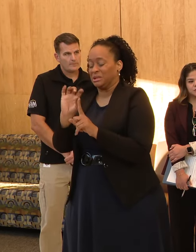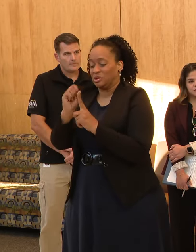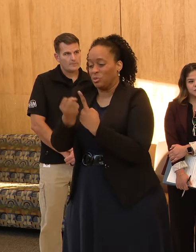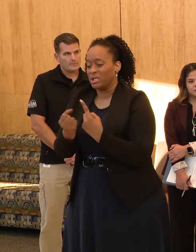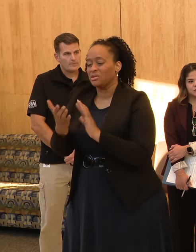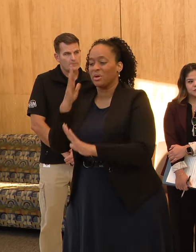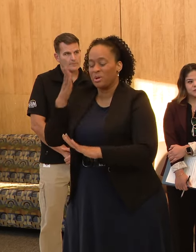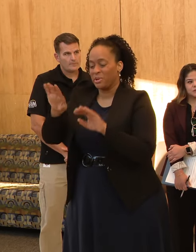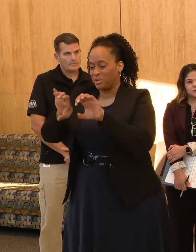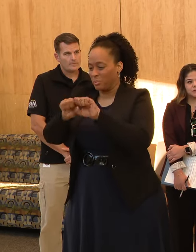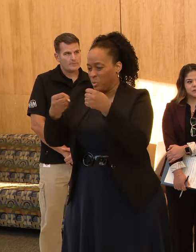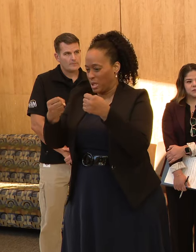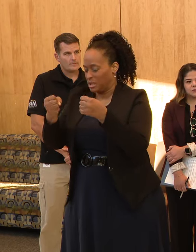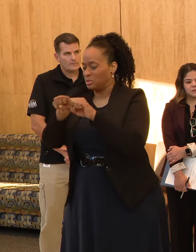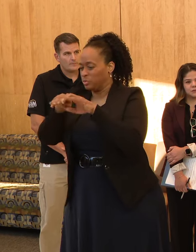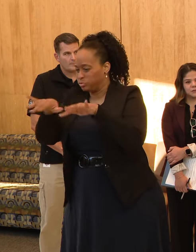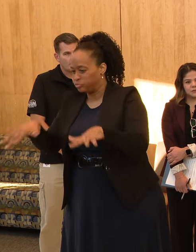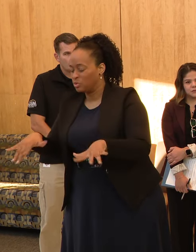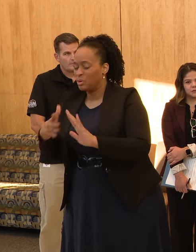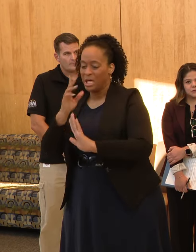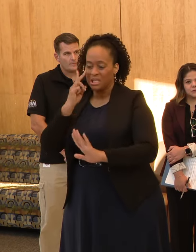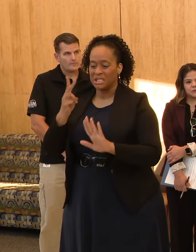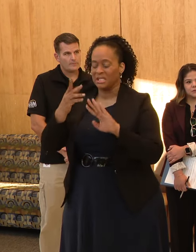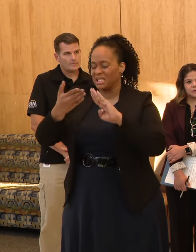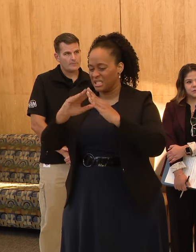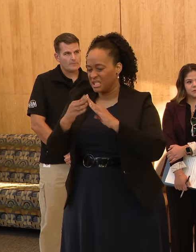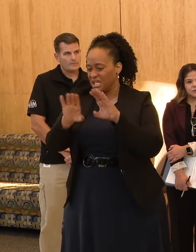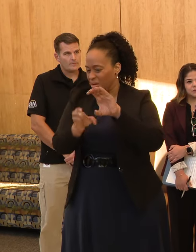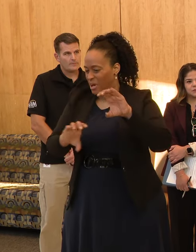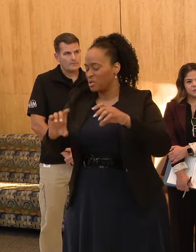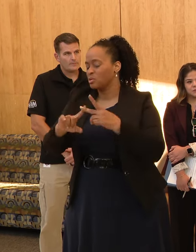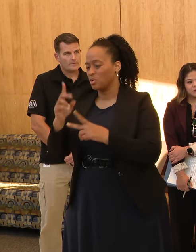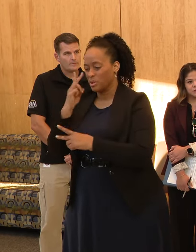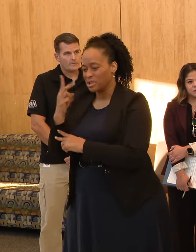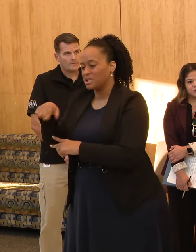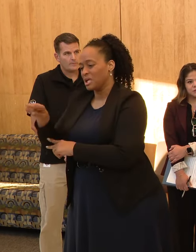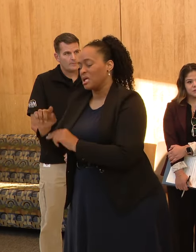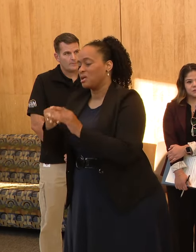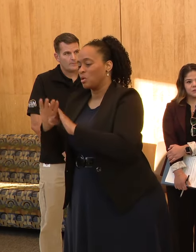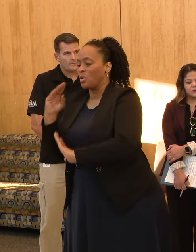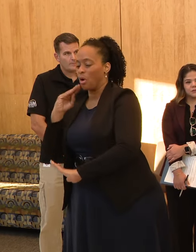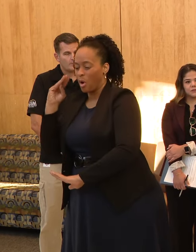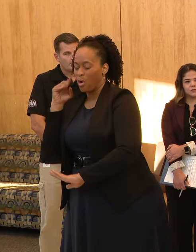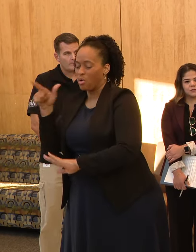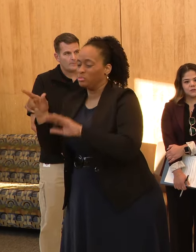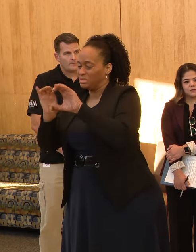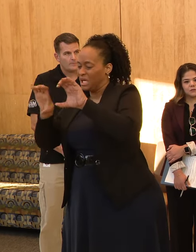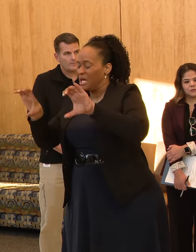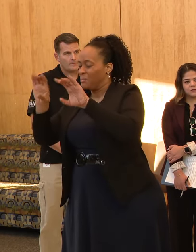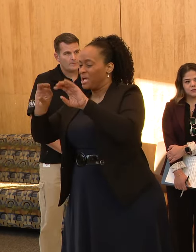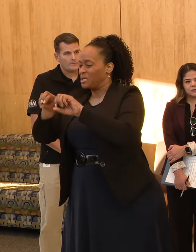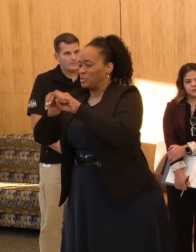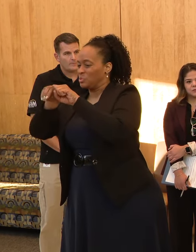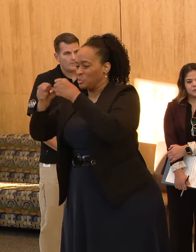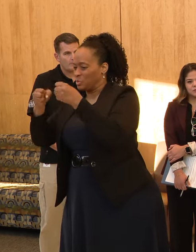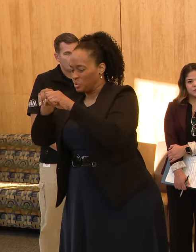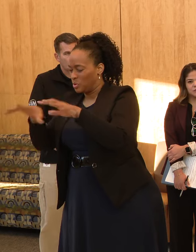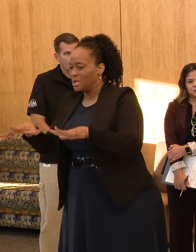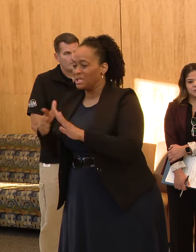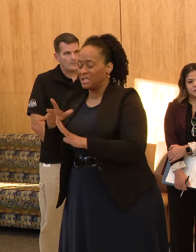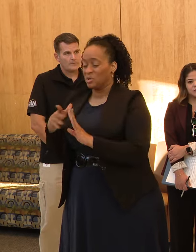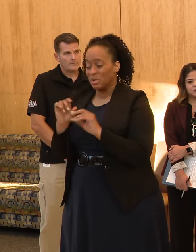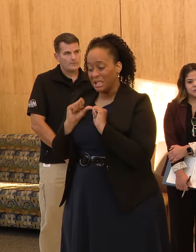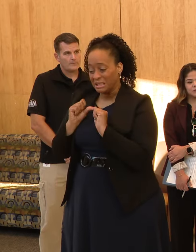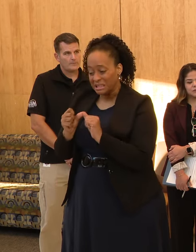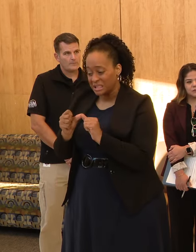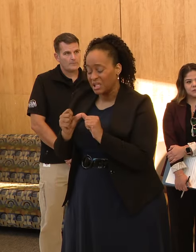some breaks. We'll see some breaks in city pipes. You're certainly going to see some breaks in your pipes in your homes. It's not too late to still take